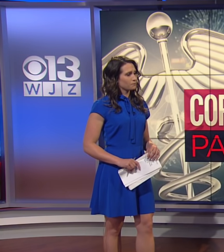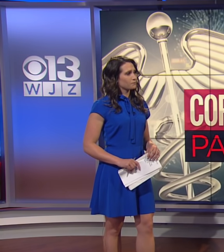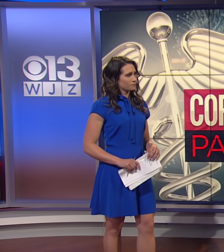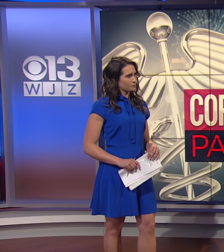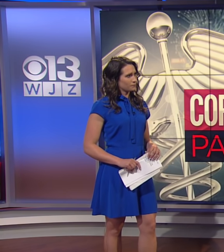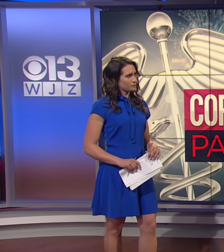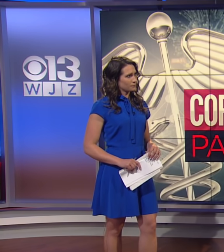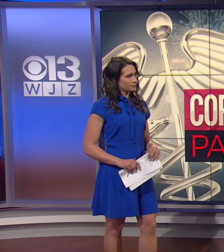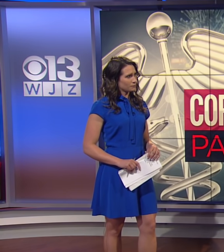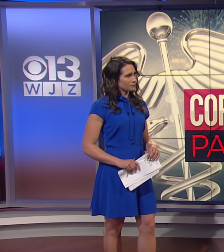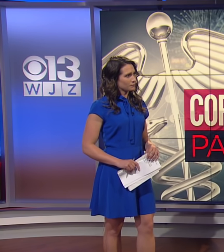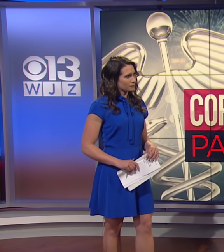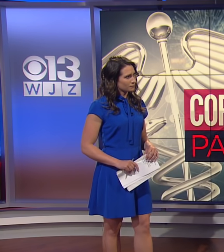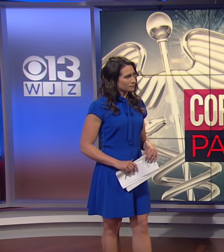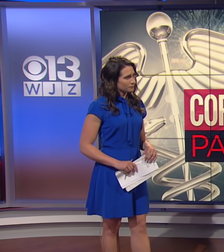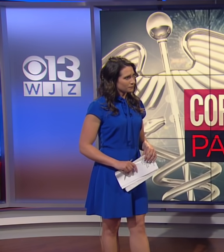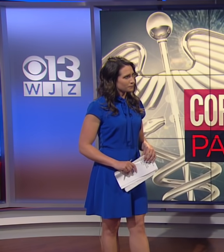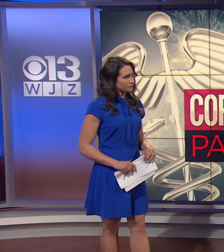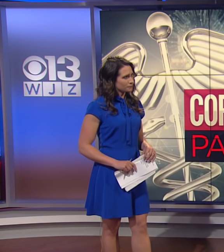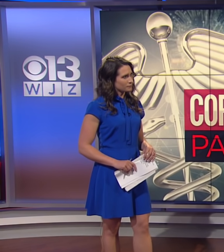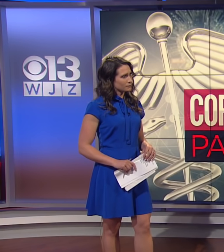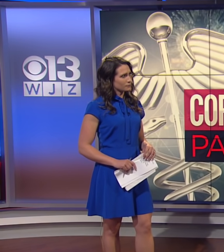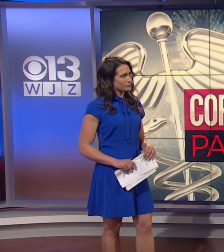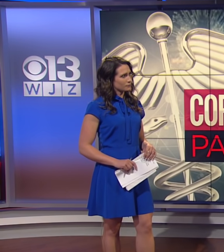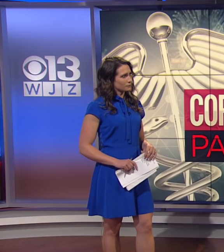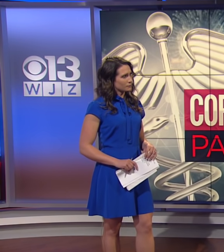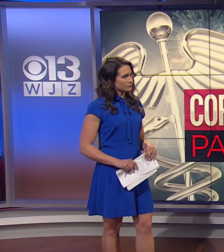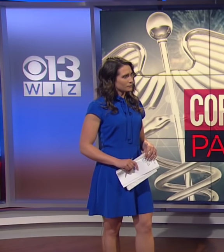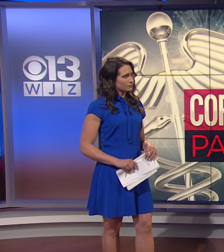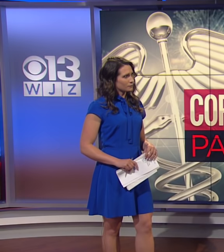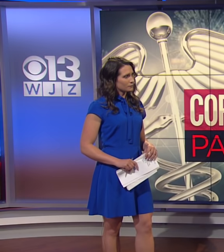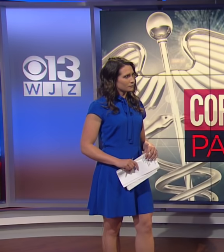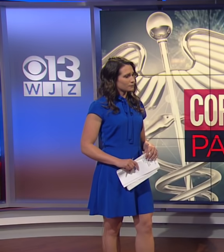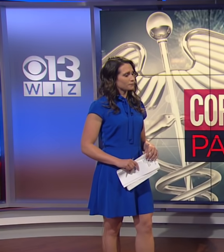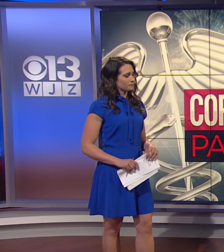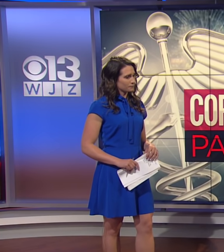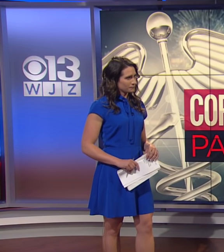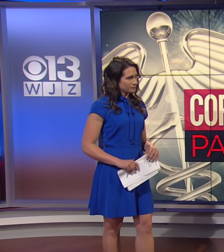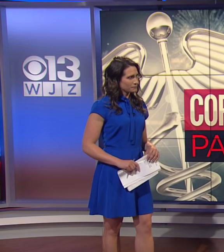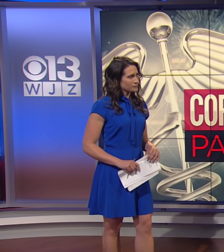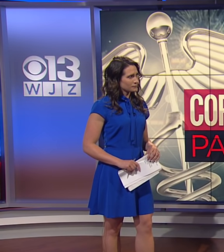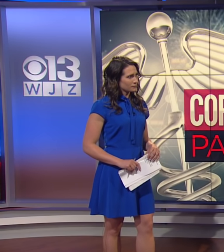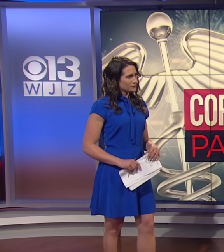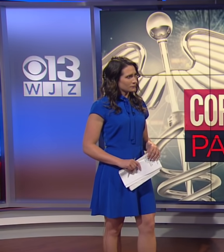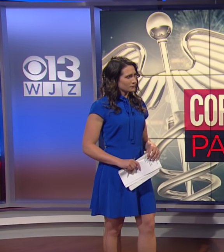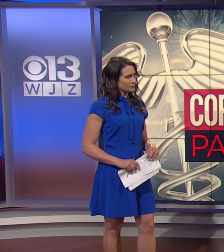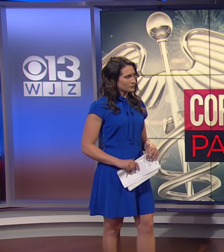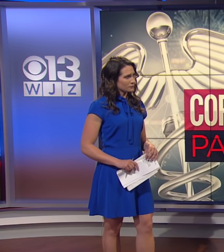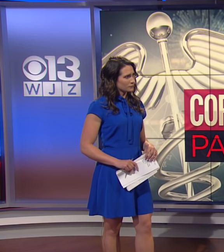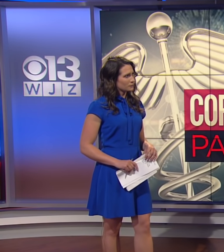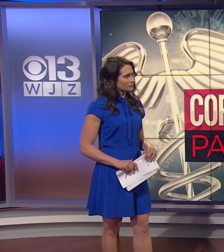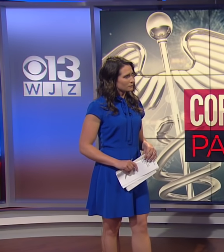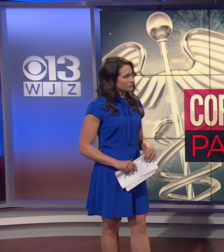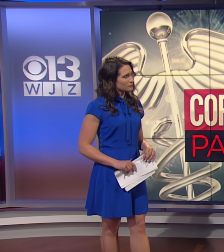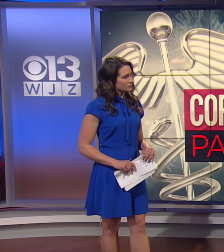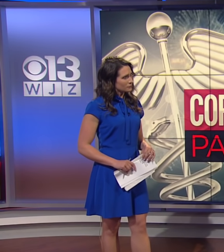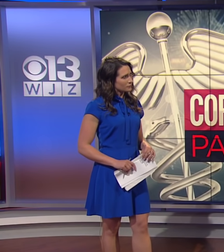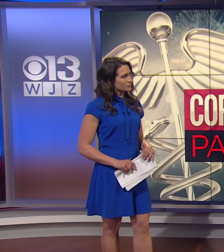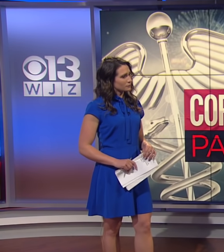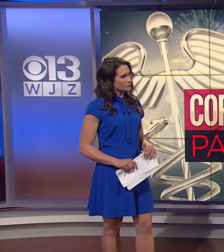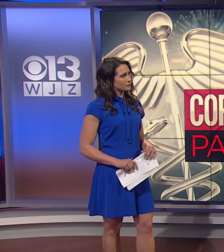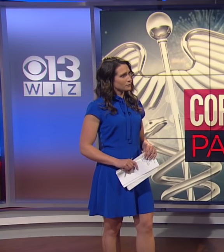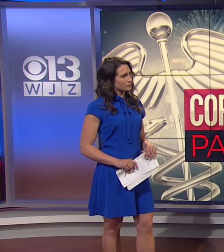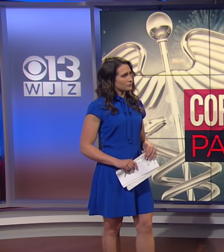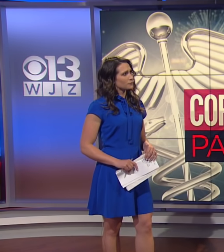the country on handling this situation and calling out the administration, the Trump administration,